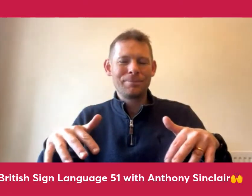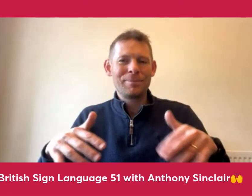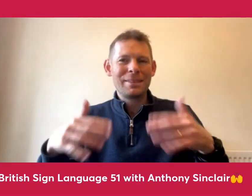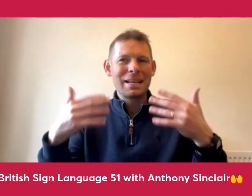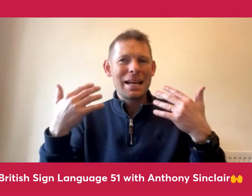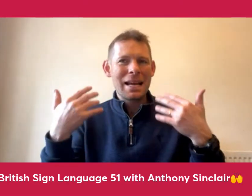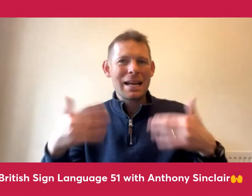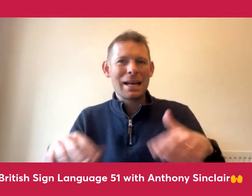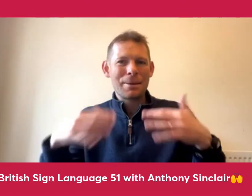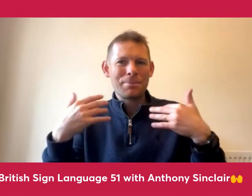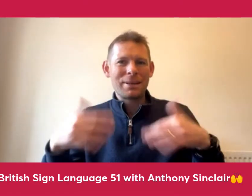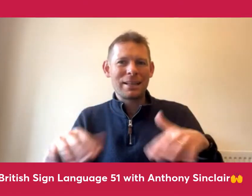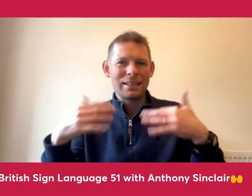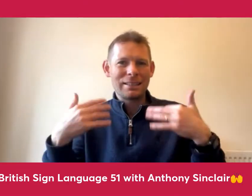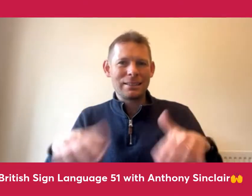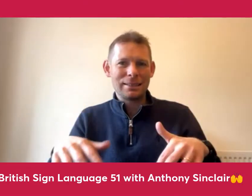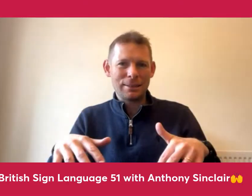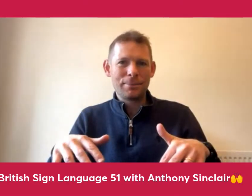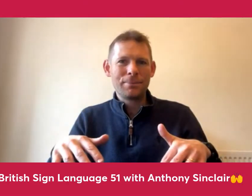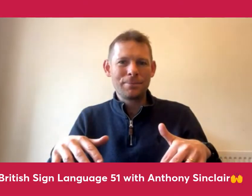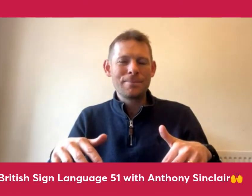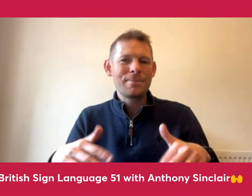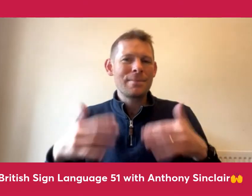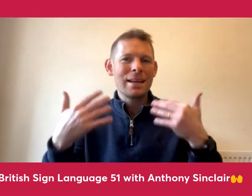Amazing. That's how we sign amazing.